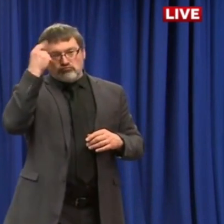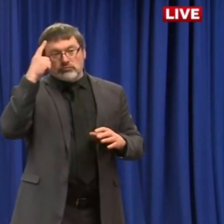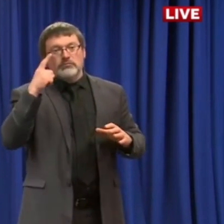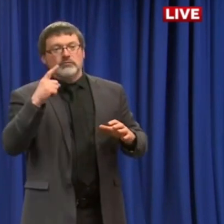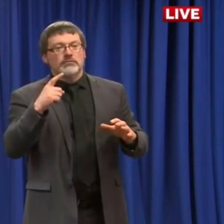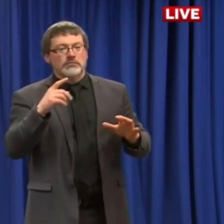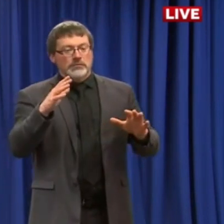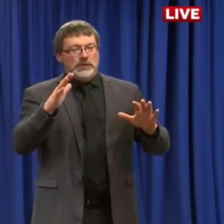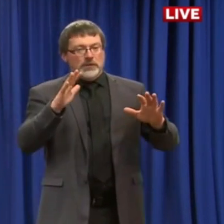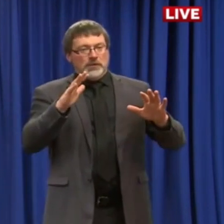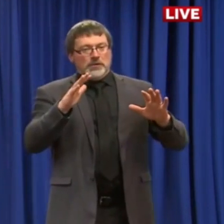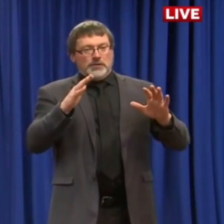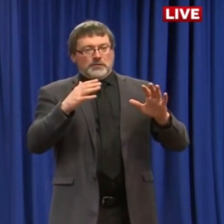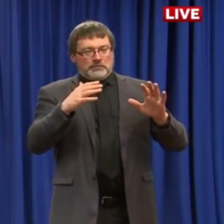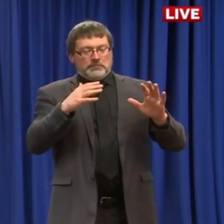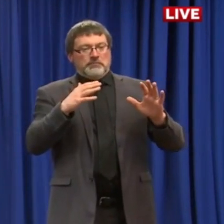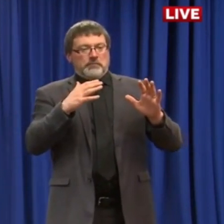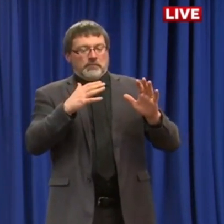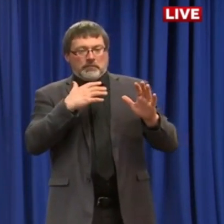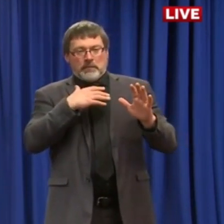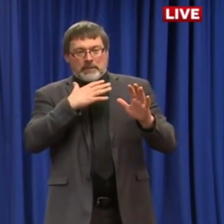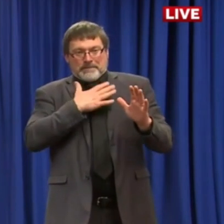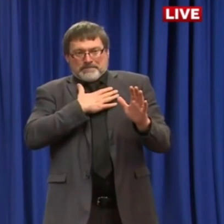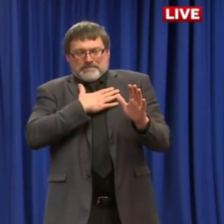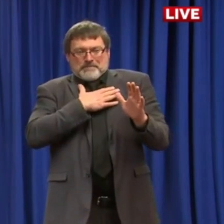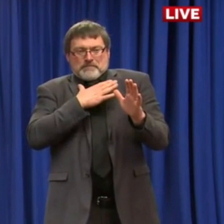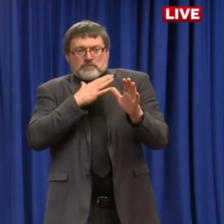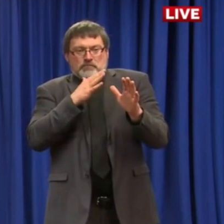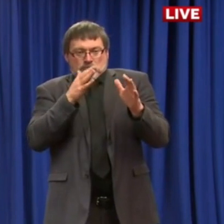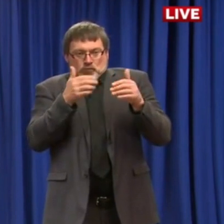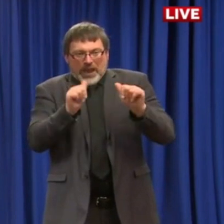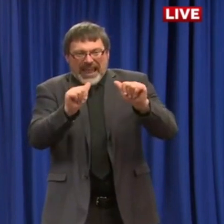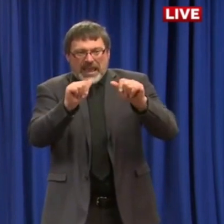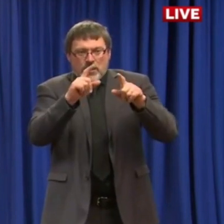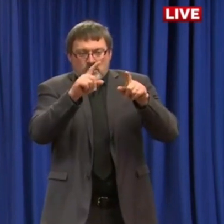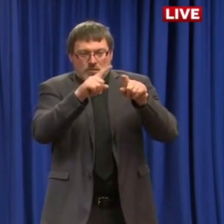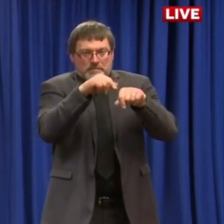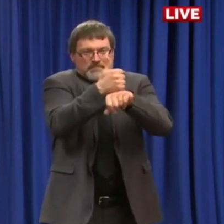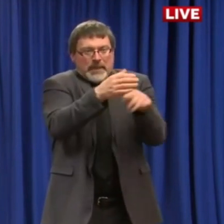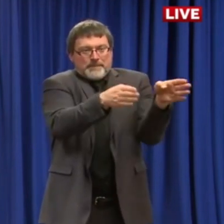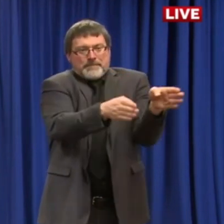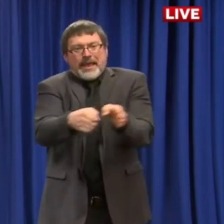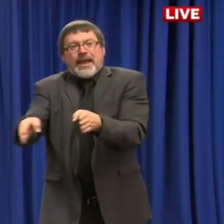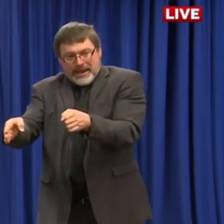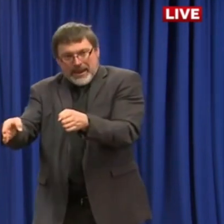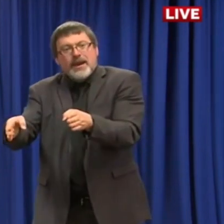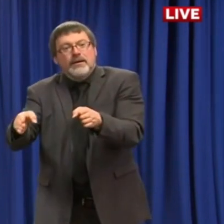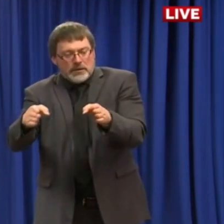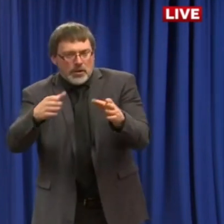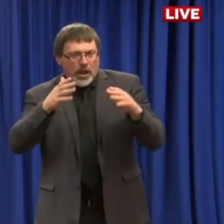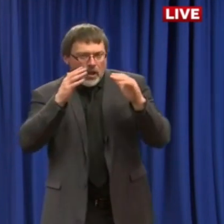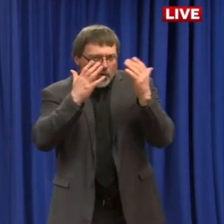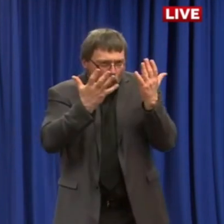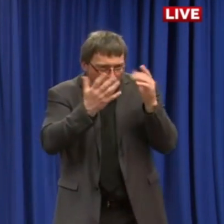biggest concerns, what we're dealing with now and trying to plan for the future, not just in terms of how we open schools and what that looks like, is that with all